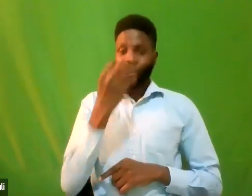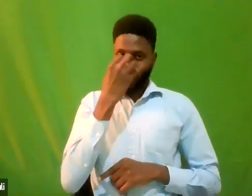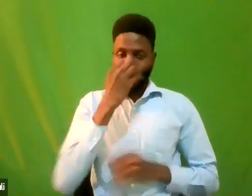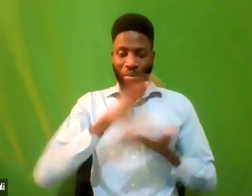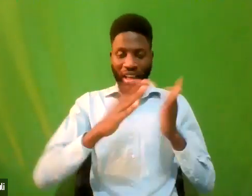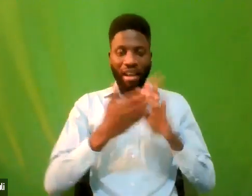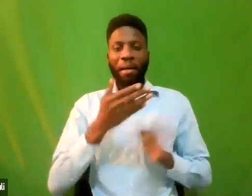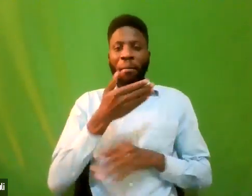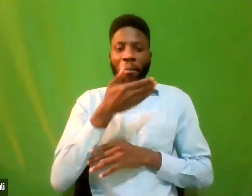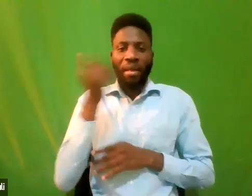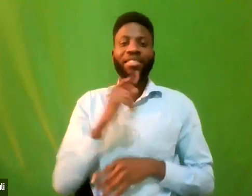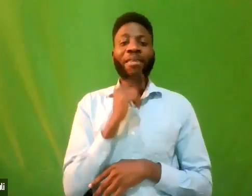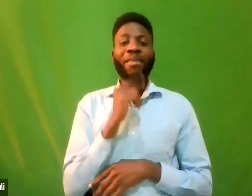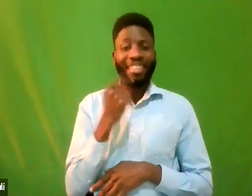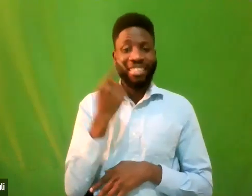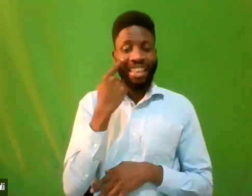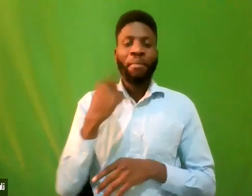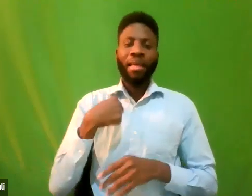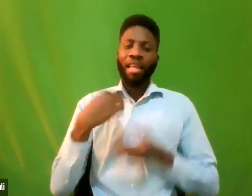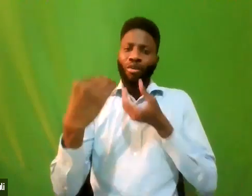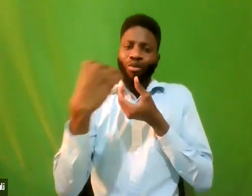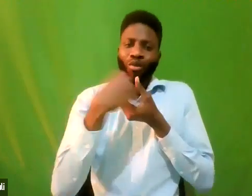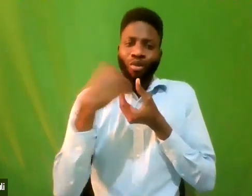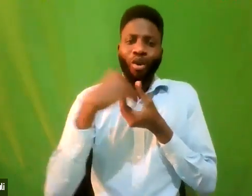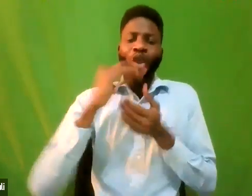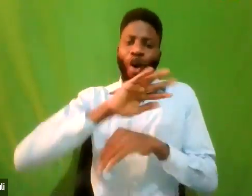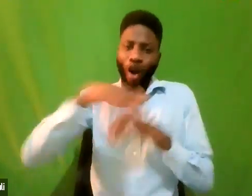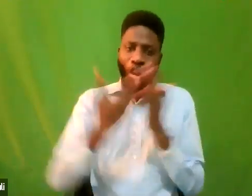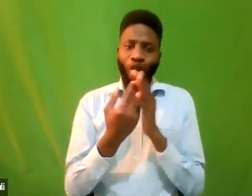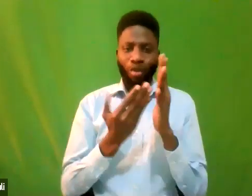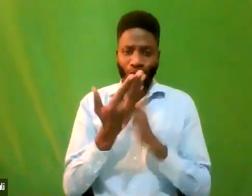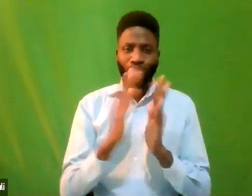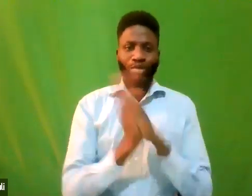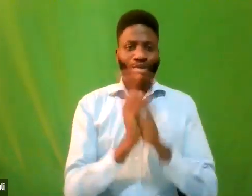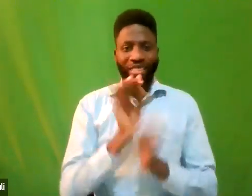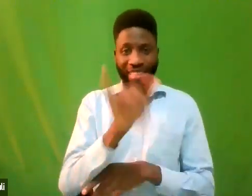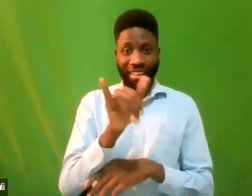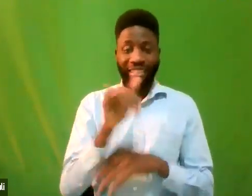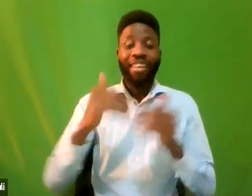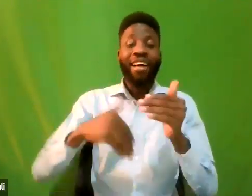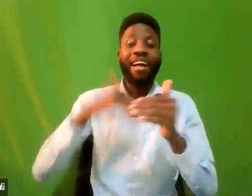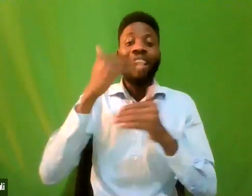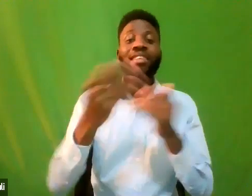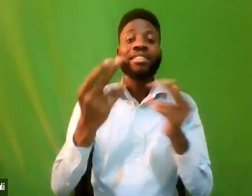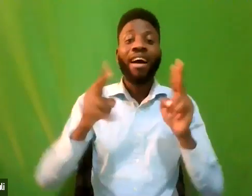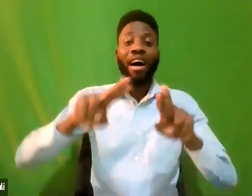I included everyone in that. You know what happened next? So you know what happened next? My